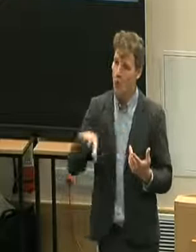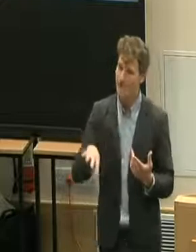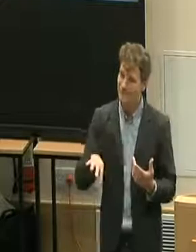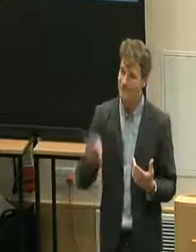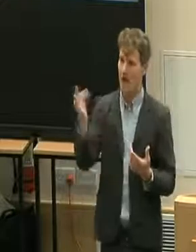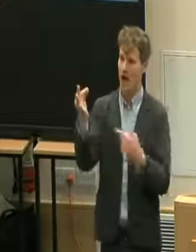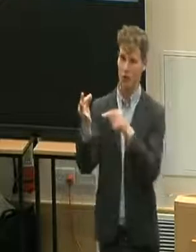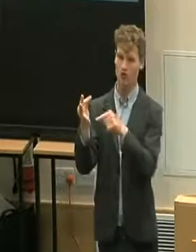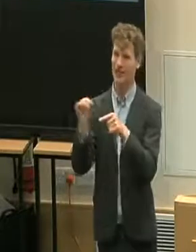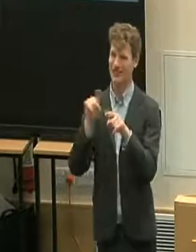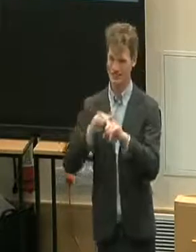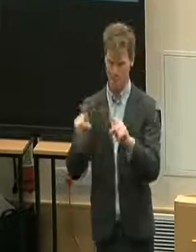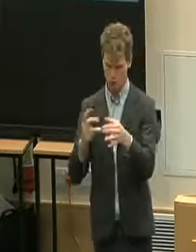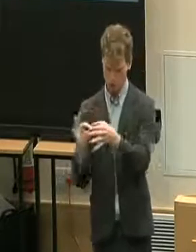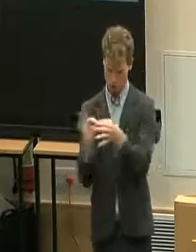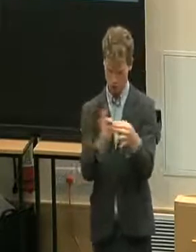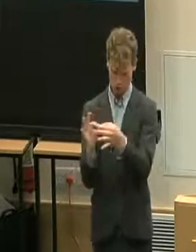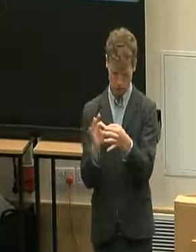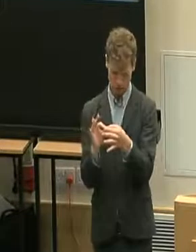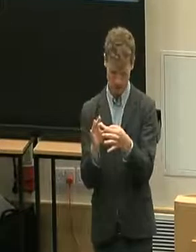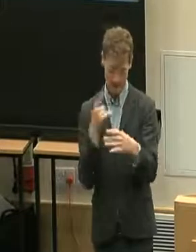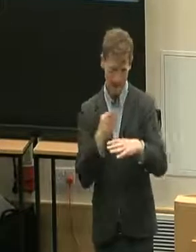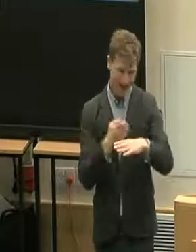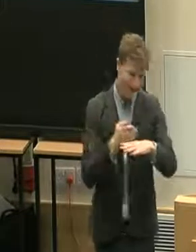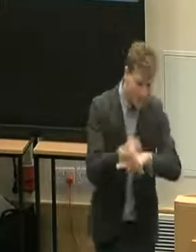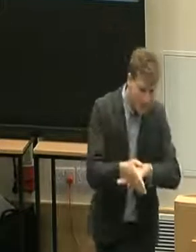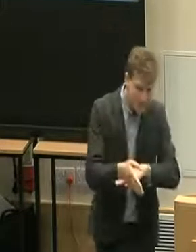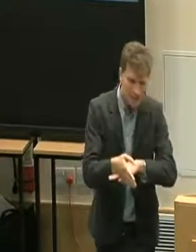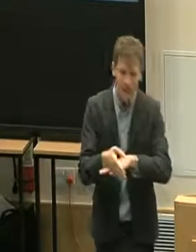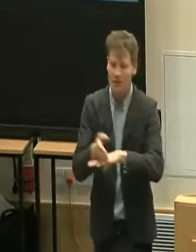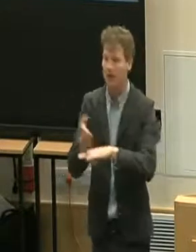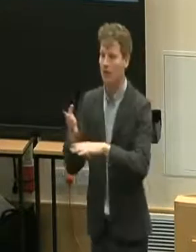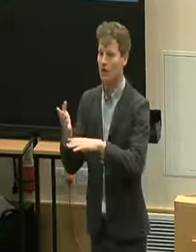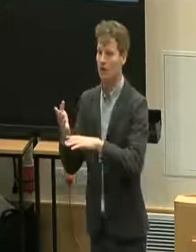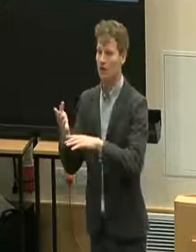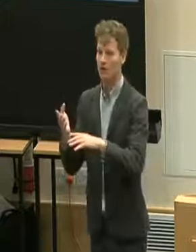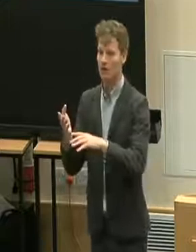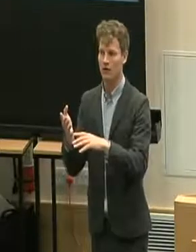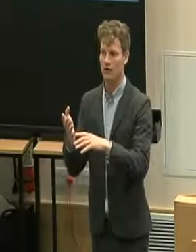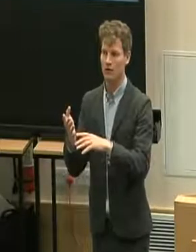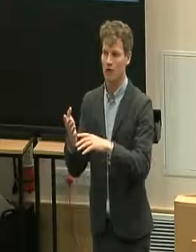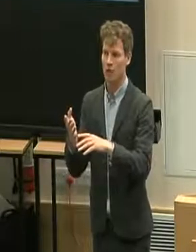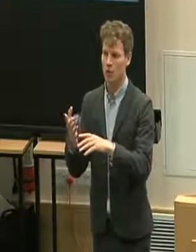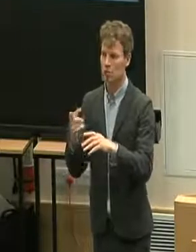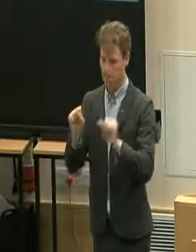relationships is a possibility for a secure